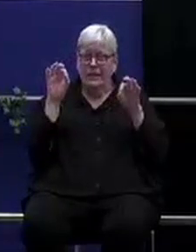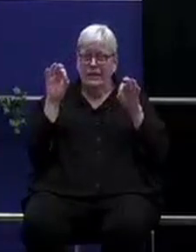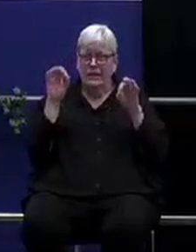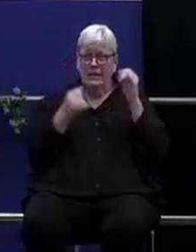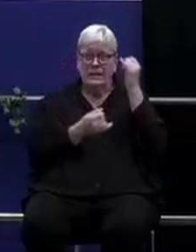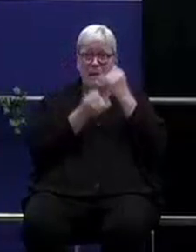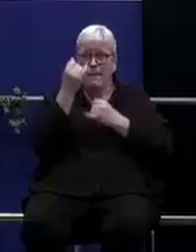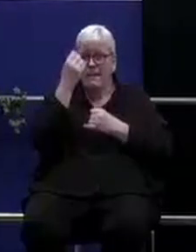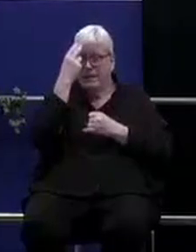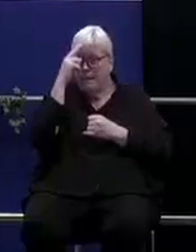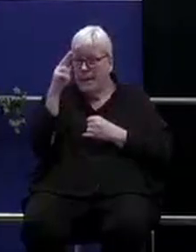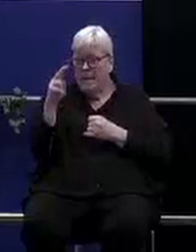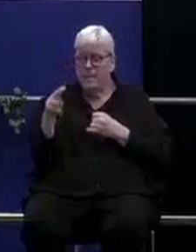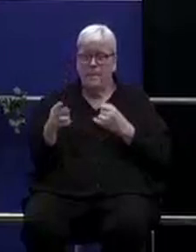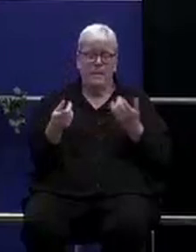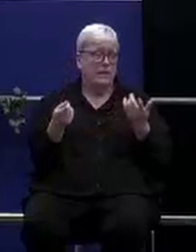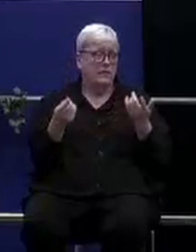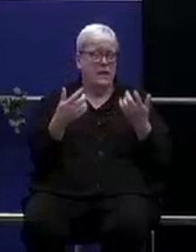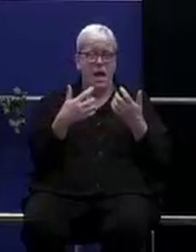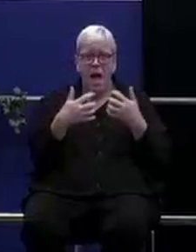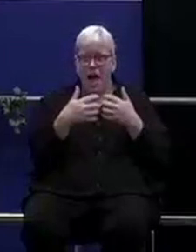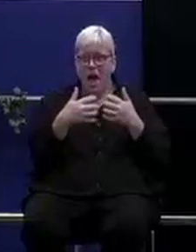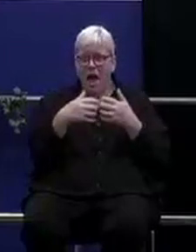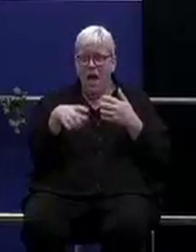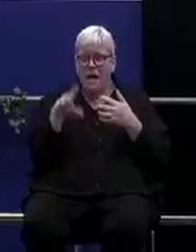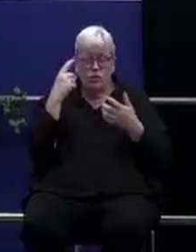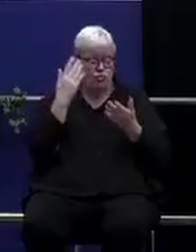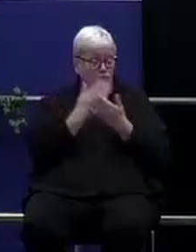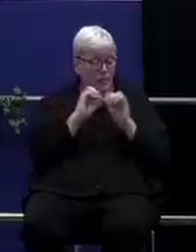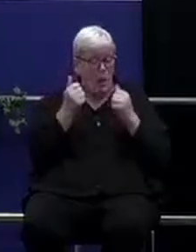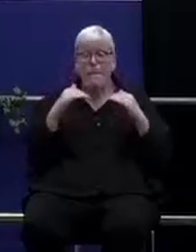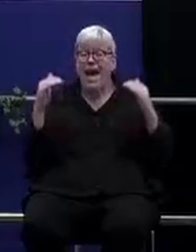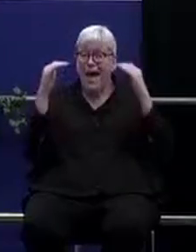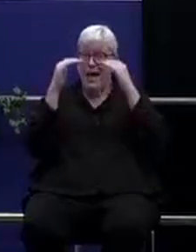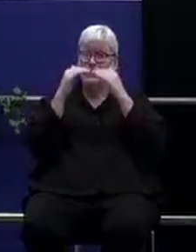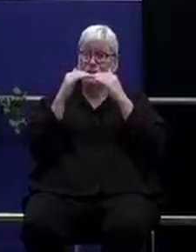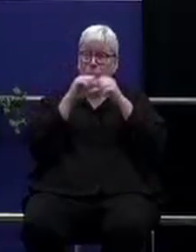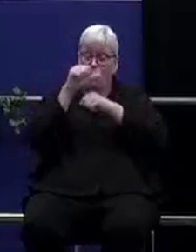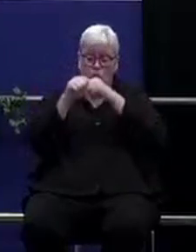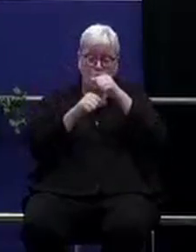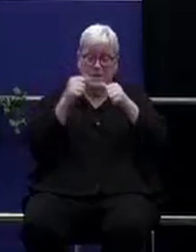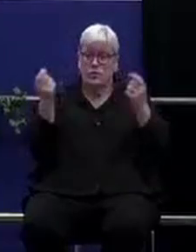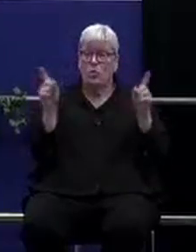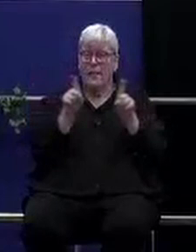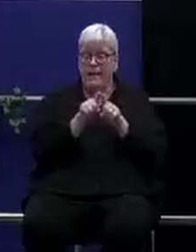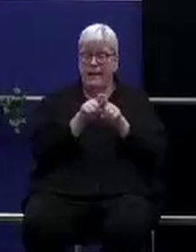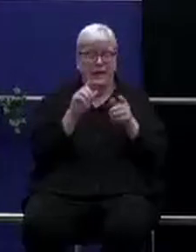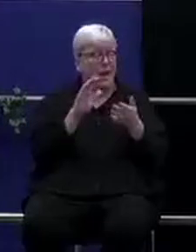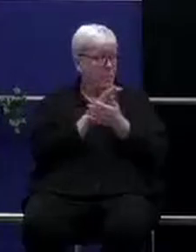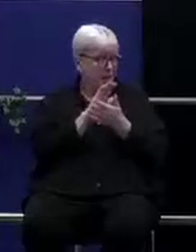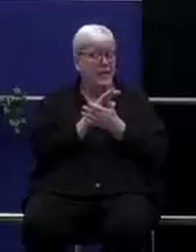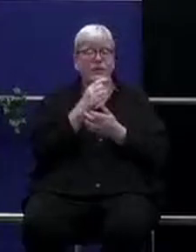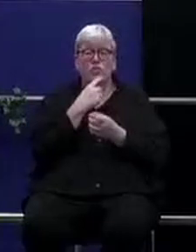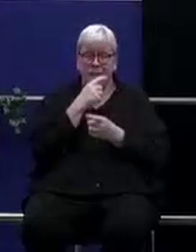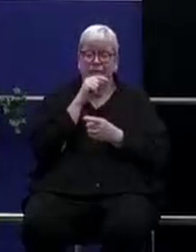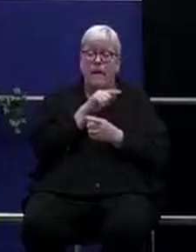all your characters? And just, I mean, they're so well matched to who they end up being. So what was that process for you? Oh, I'm glad you think that,